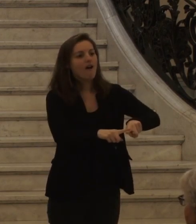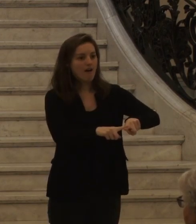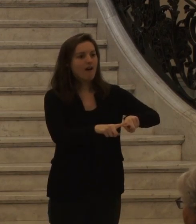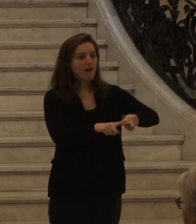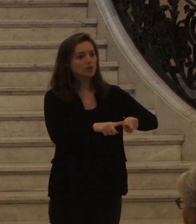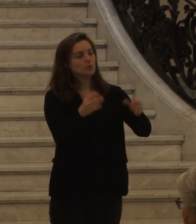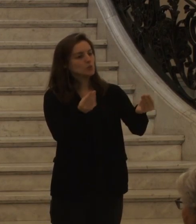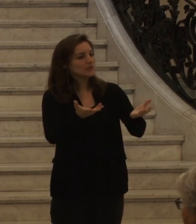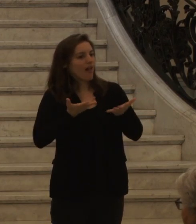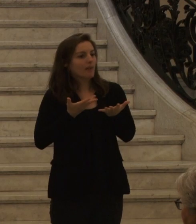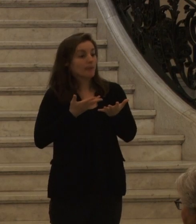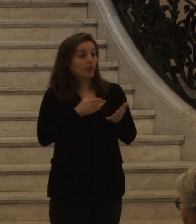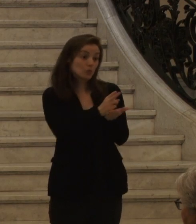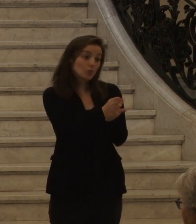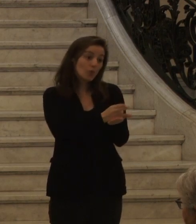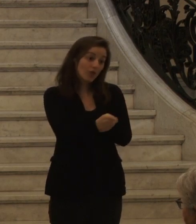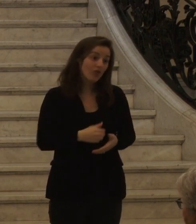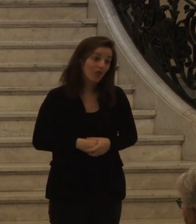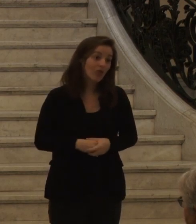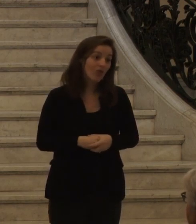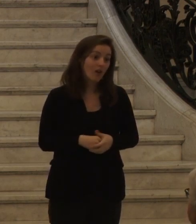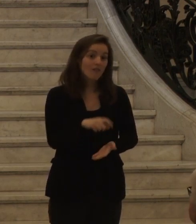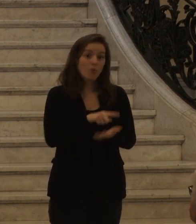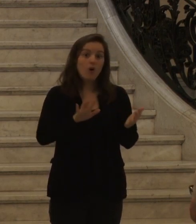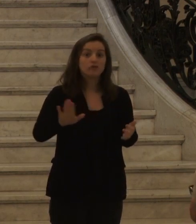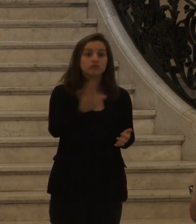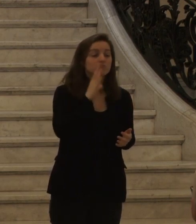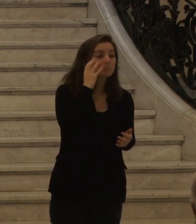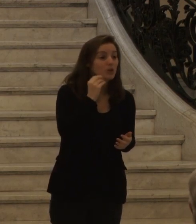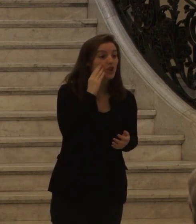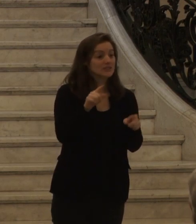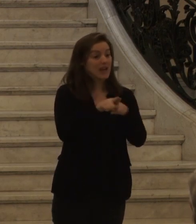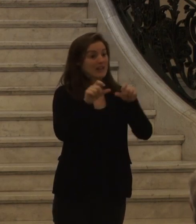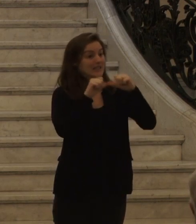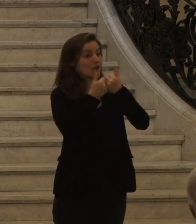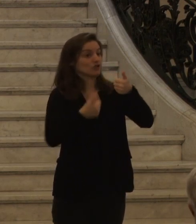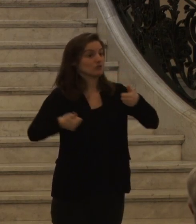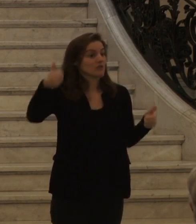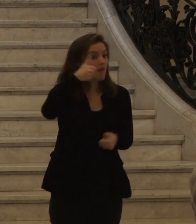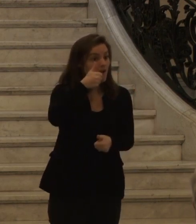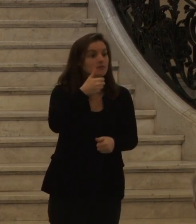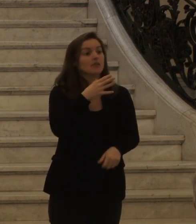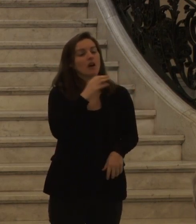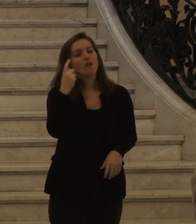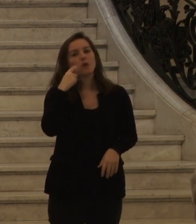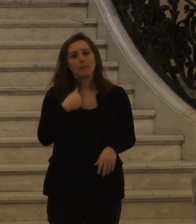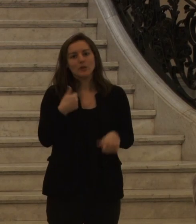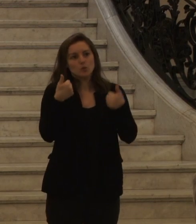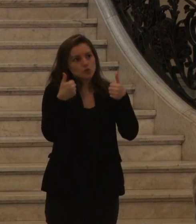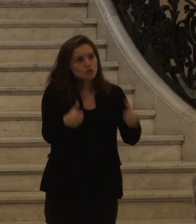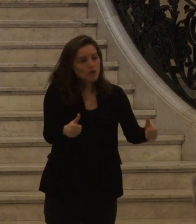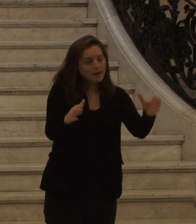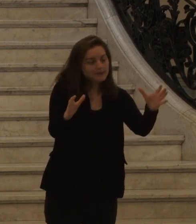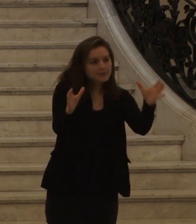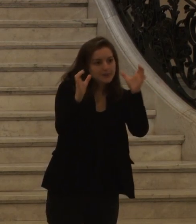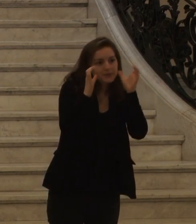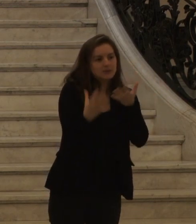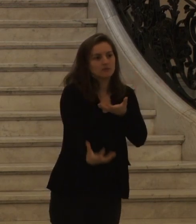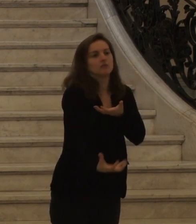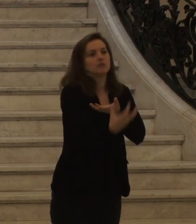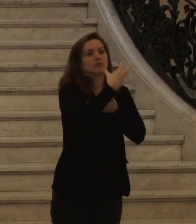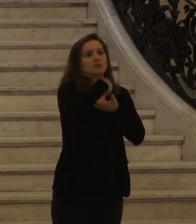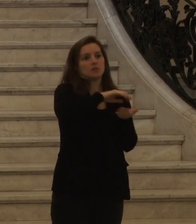to tell me the truth of what they experience as agency heads, and for me to try to channel that into